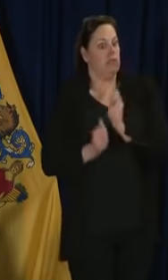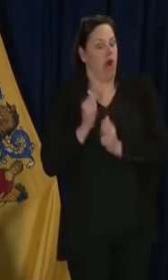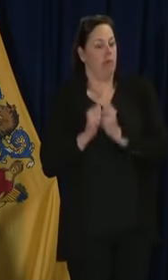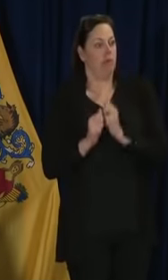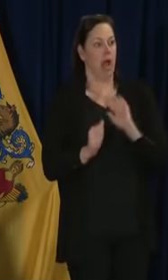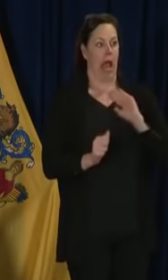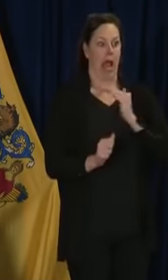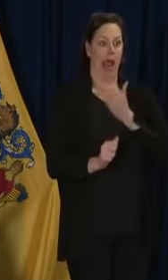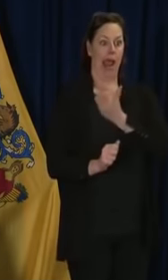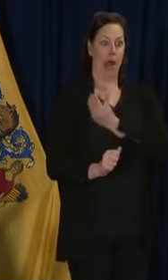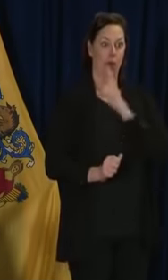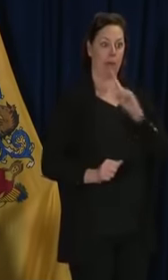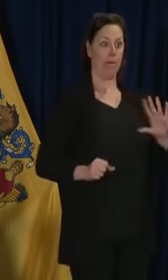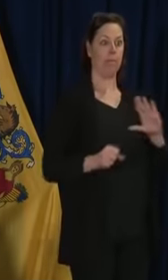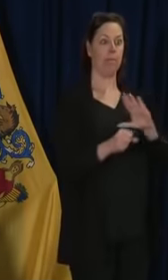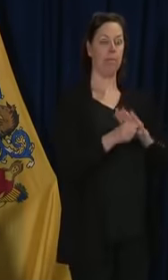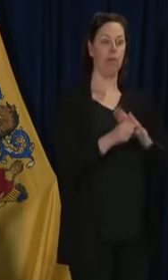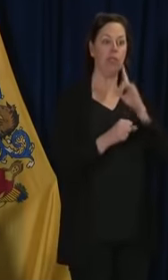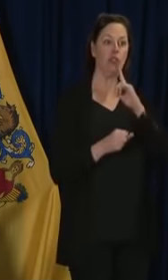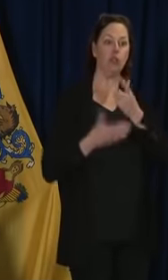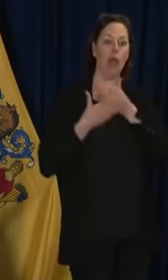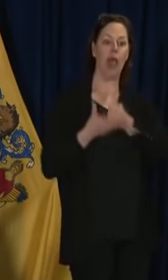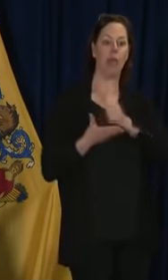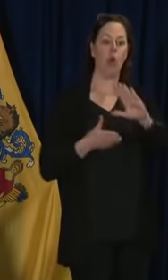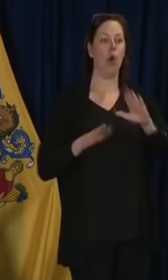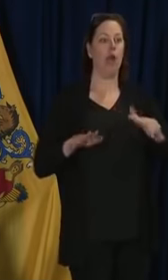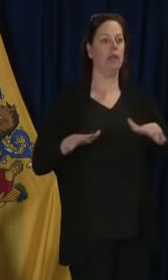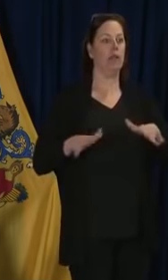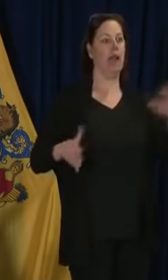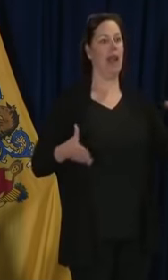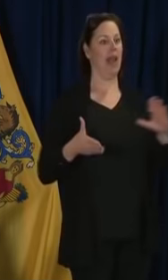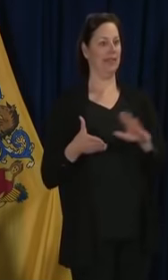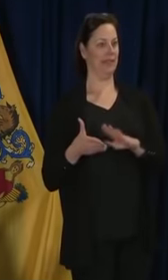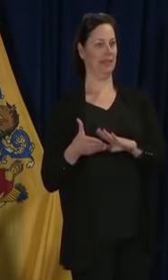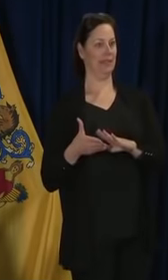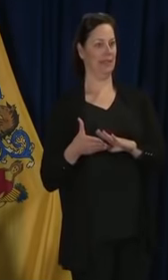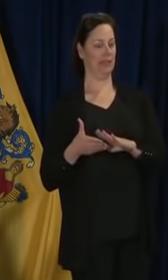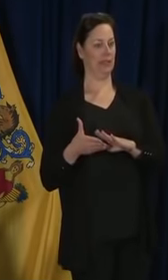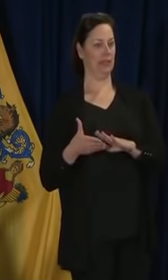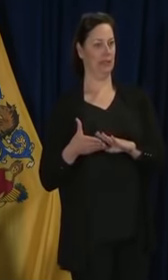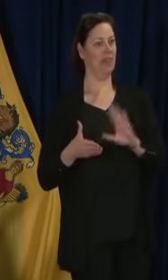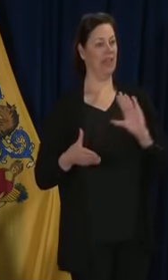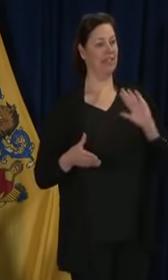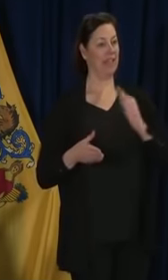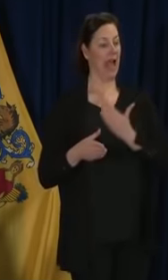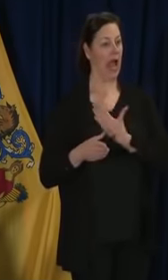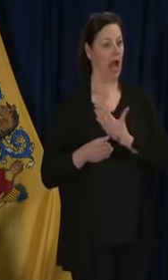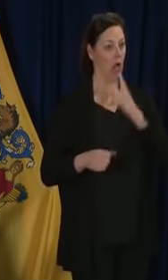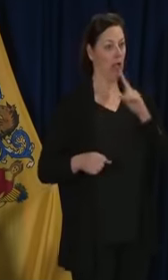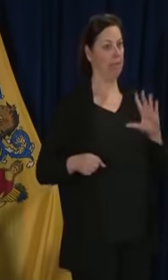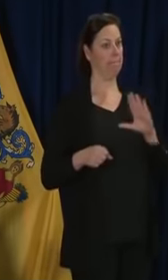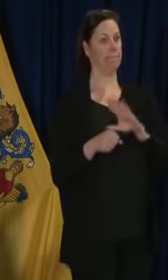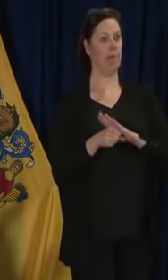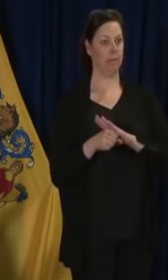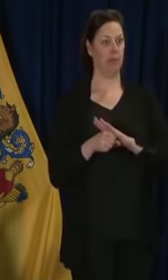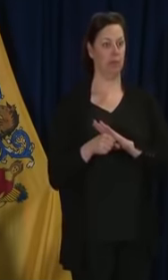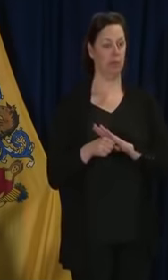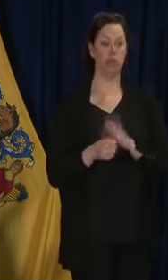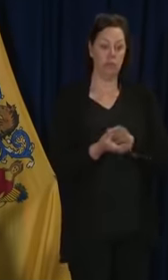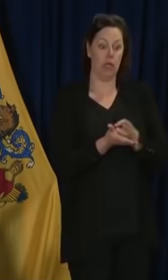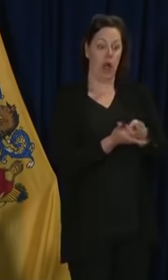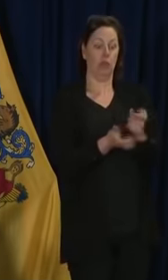collective commitment is to lessen your anxiety. You have my word that that is our number one commitment. To be honest